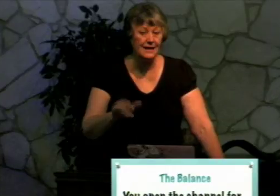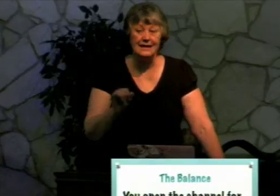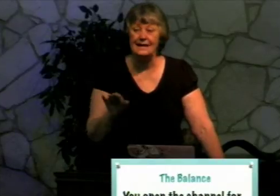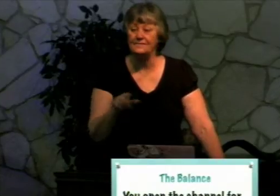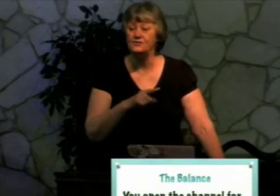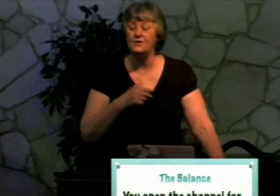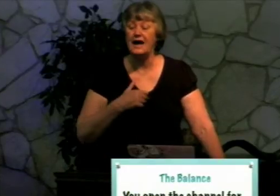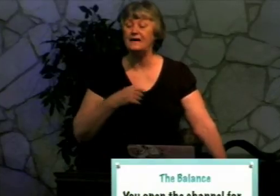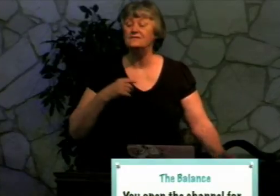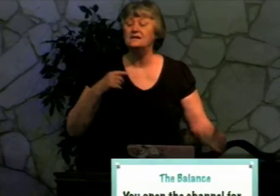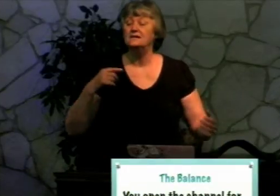If you have